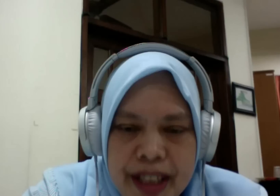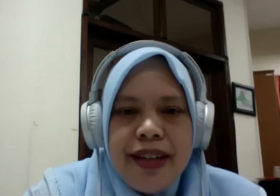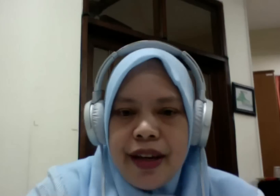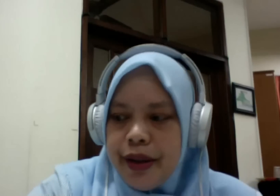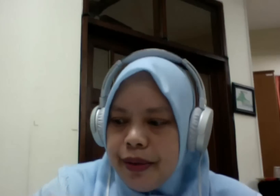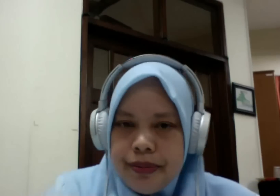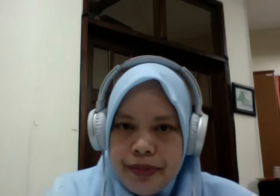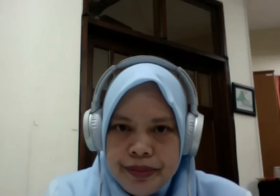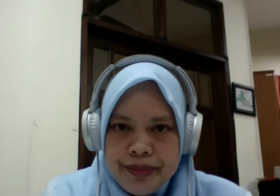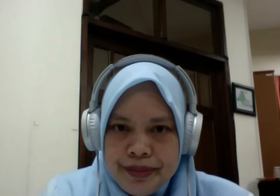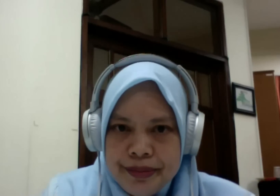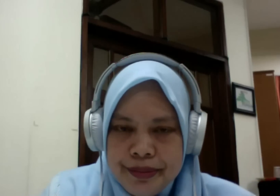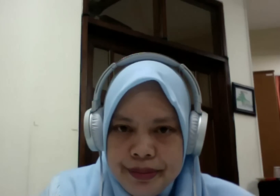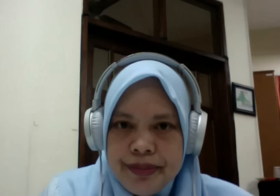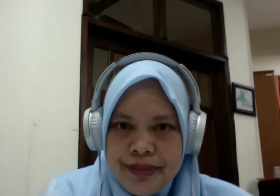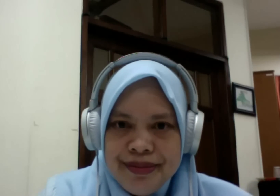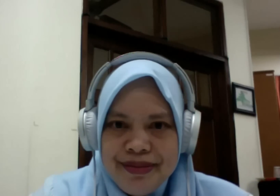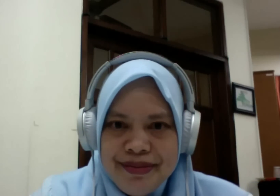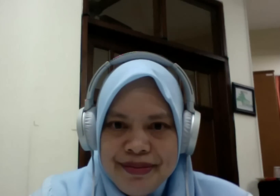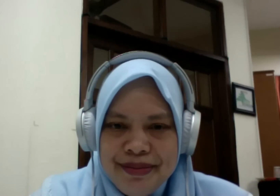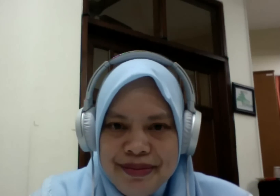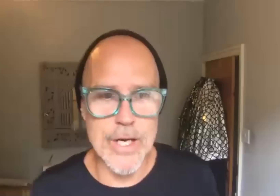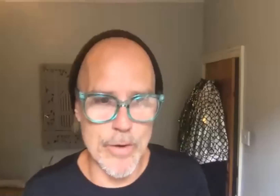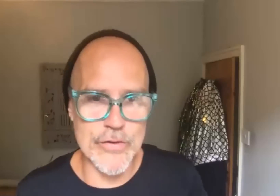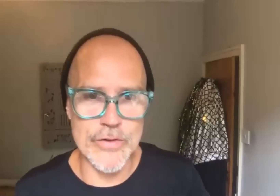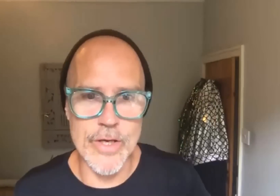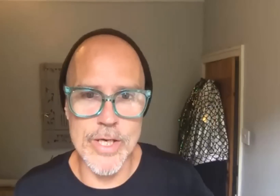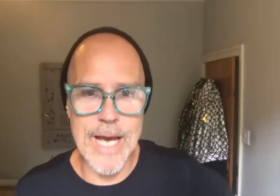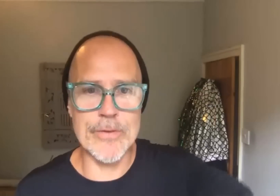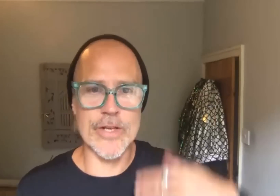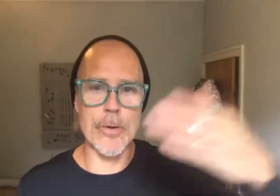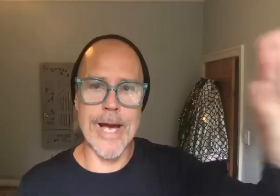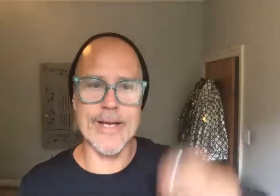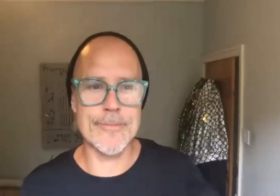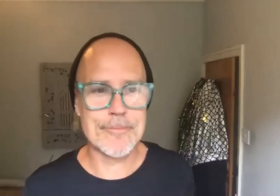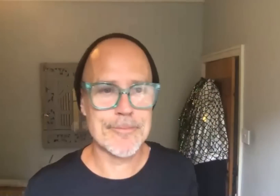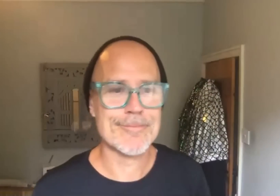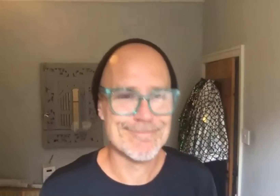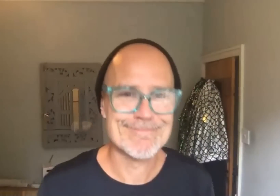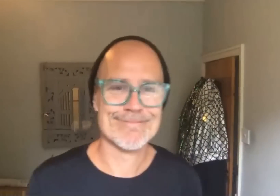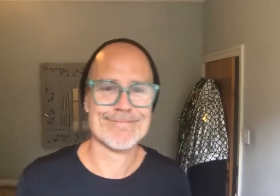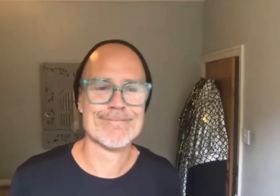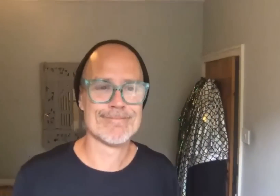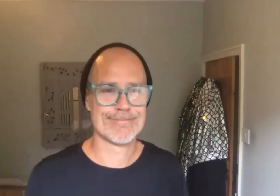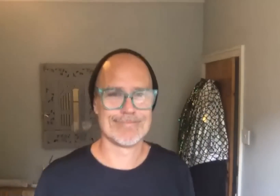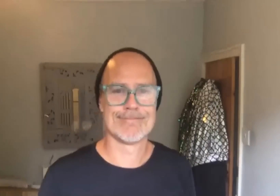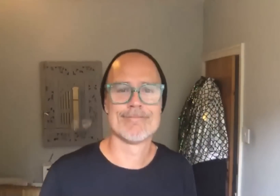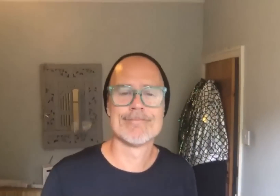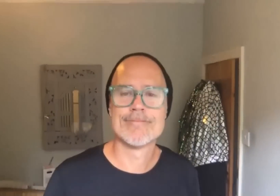Yeah, I'm happy. I feel I've answered that question. Happy to go back.